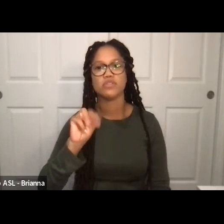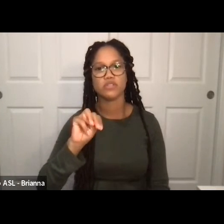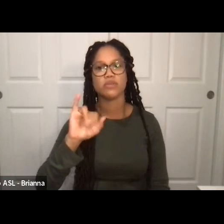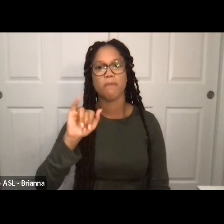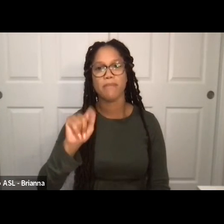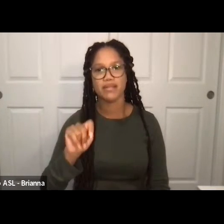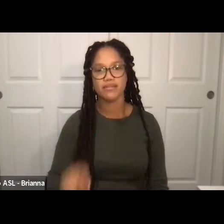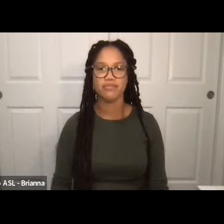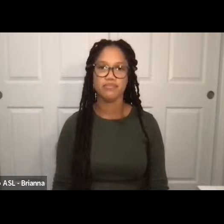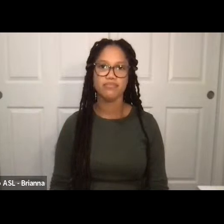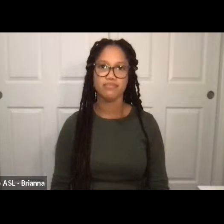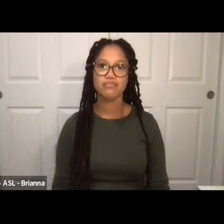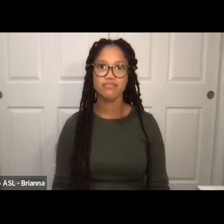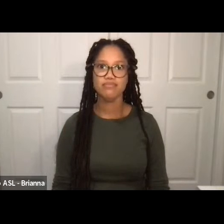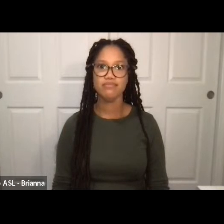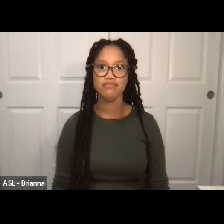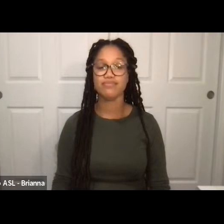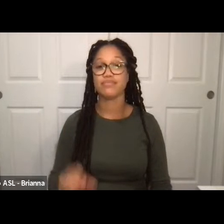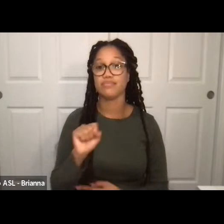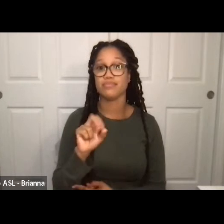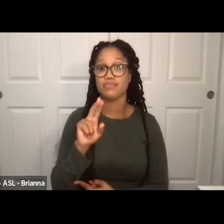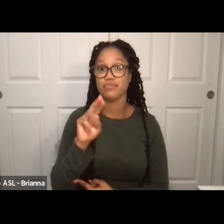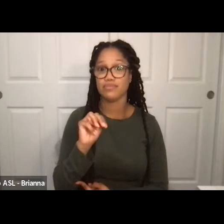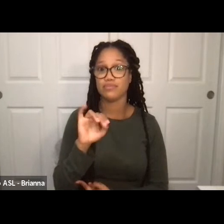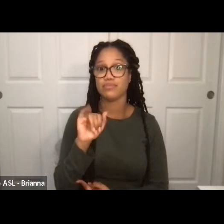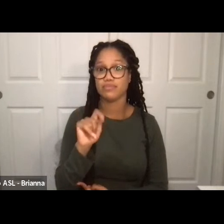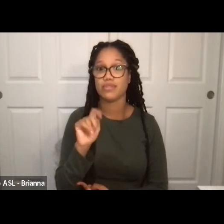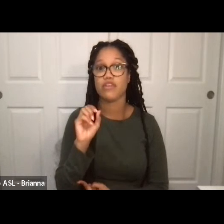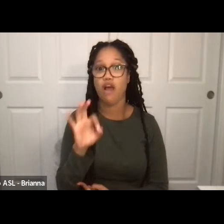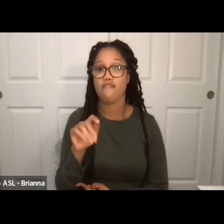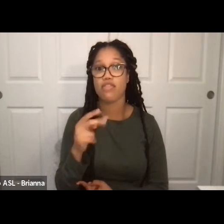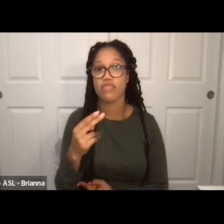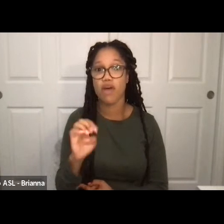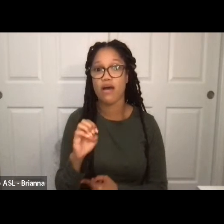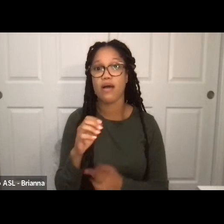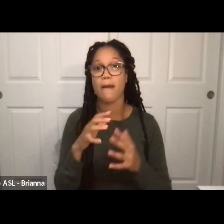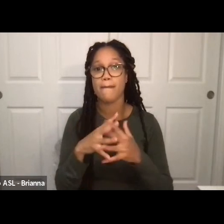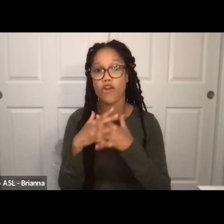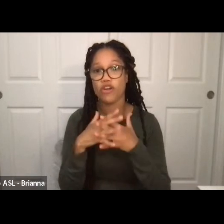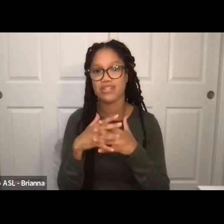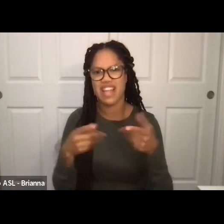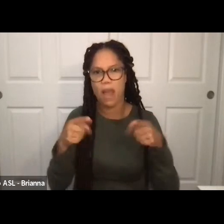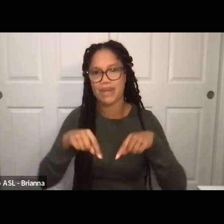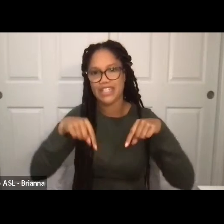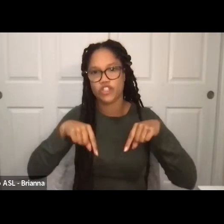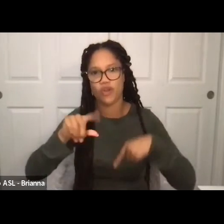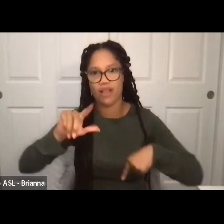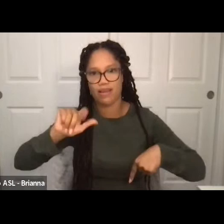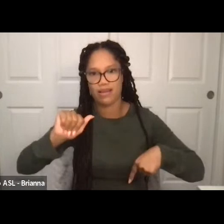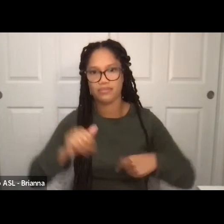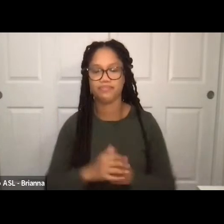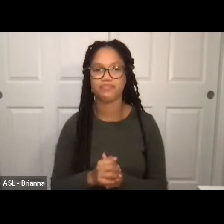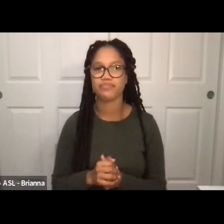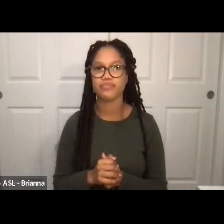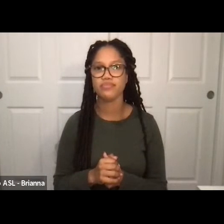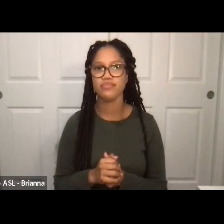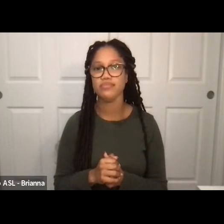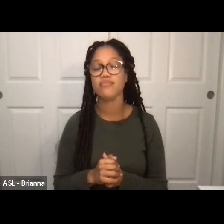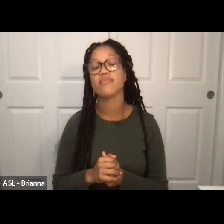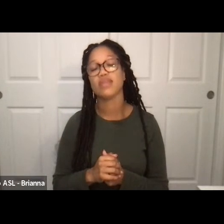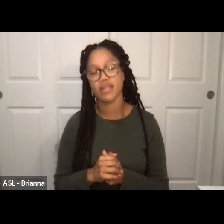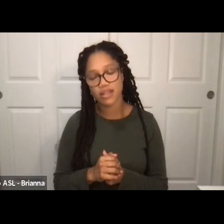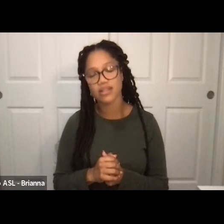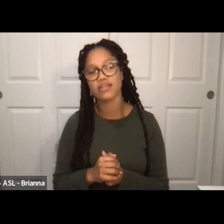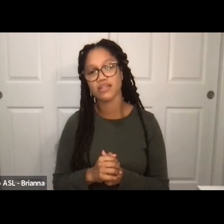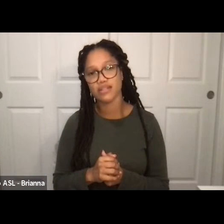the Summit of the Americas is happening in Los Angeles right now. And the Summit of the Americas is where